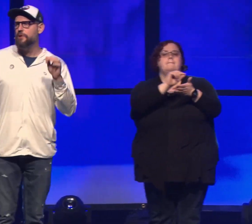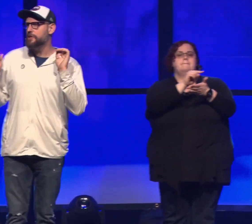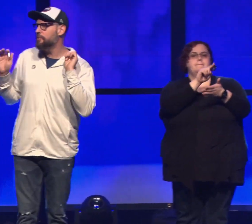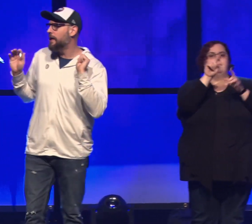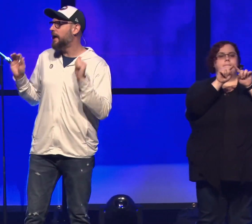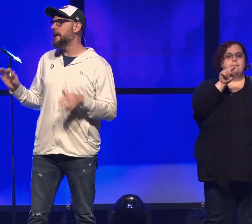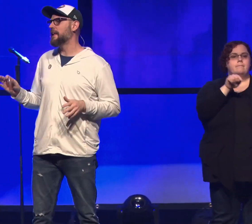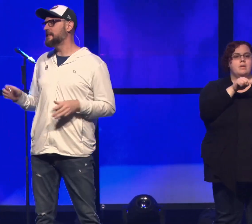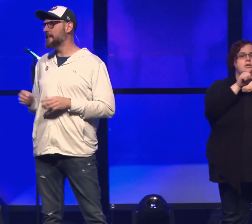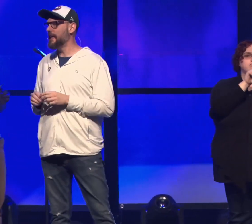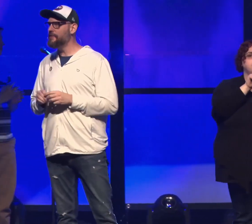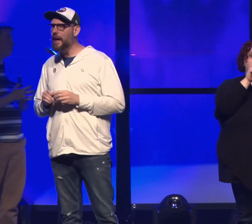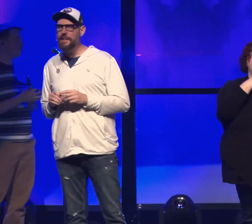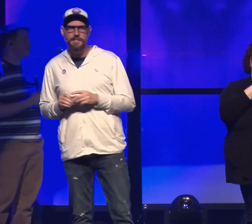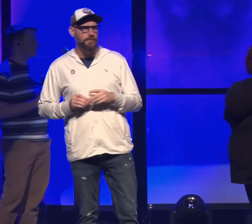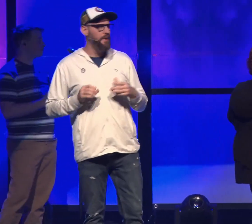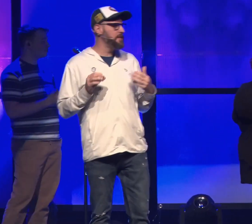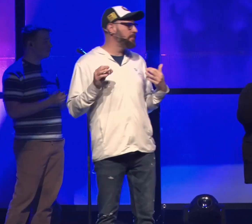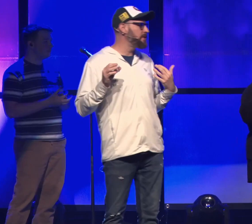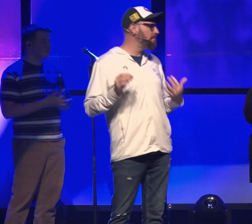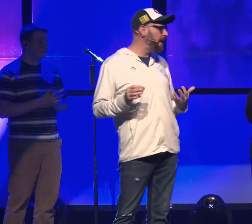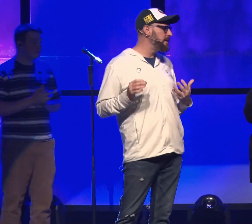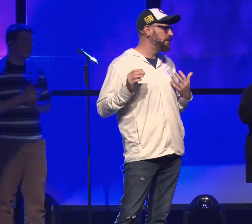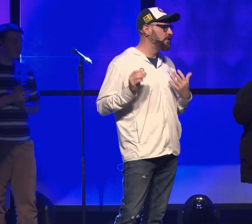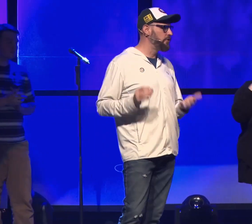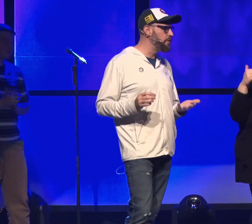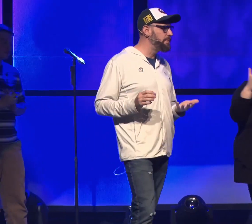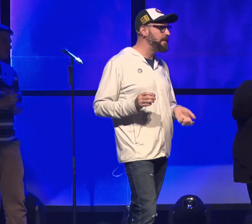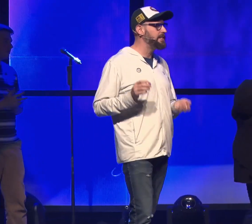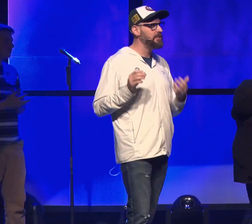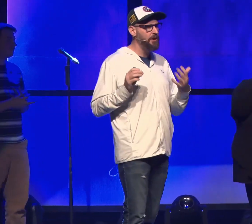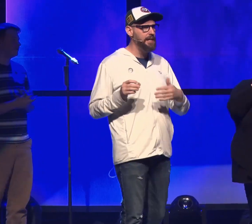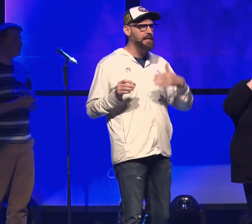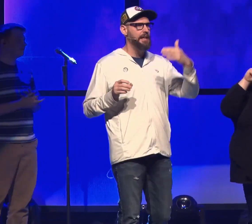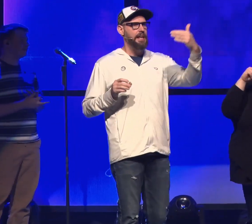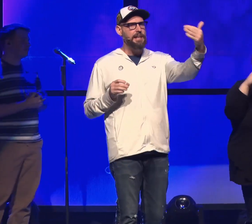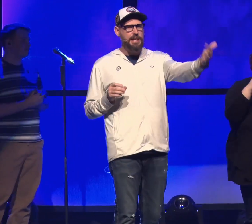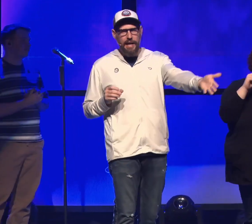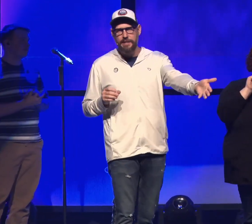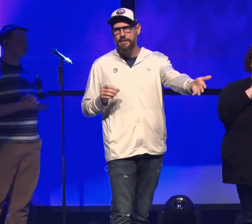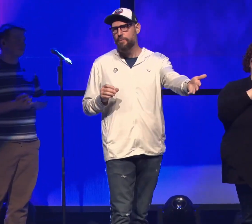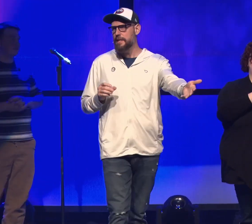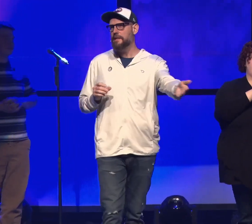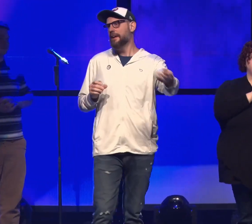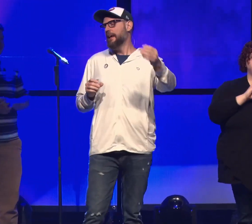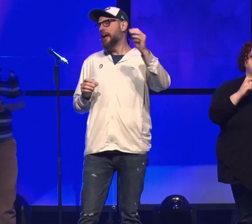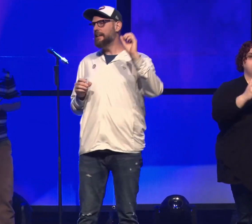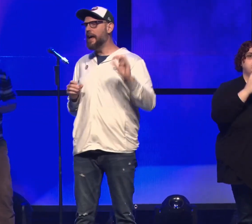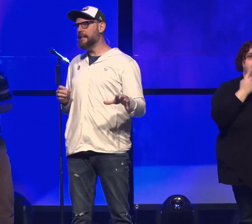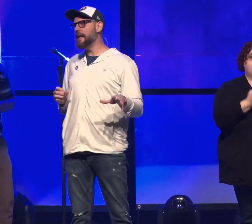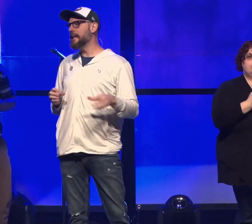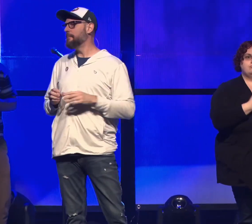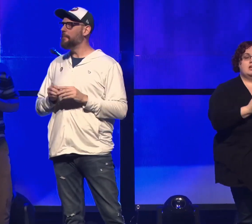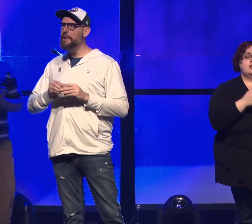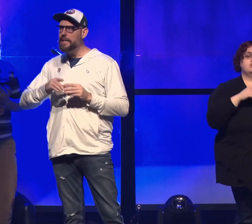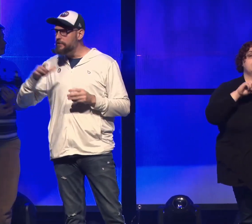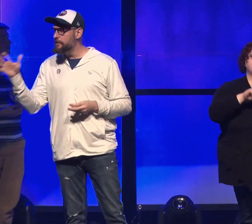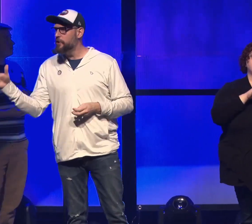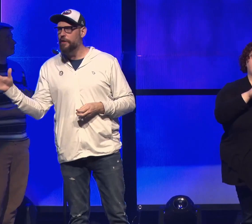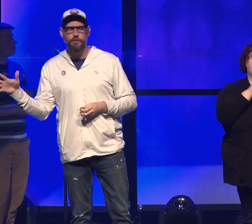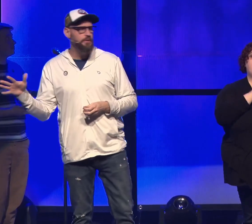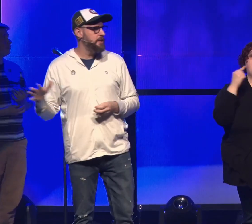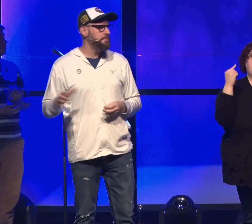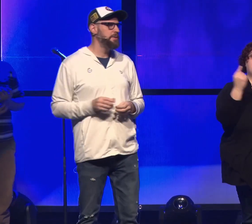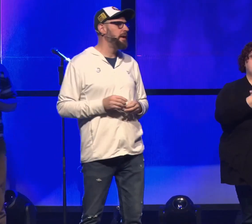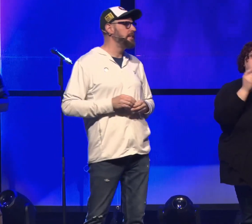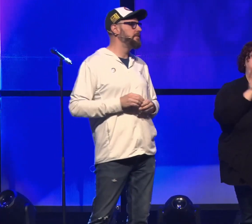Connect card that we just want to highlight today, and that is the Fresh Perspective group that is starting next week at 9 a.m. Now, many of you